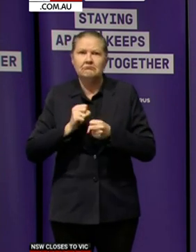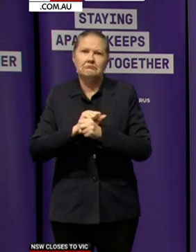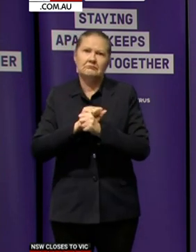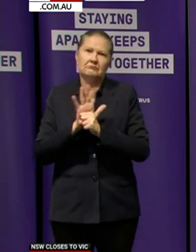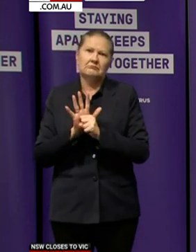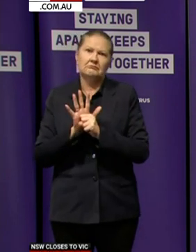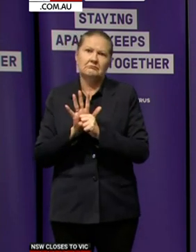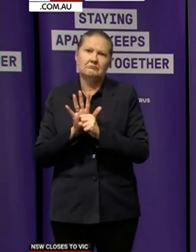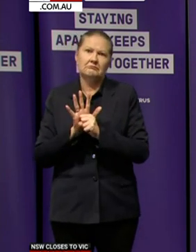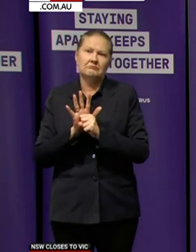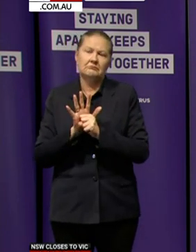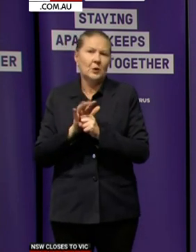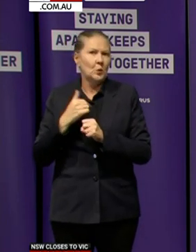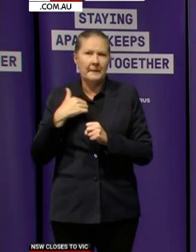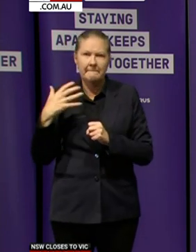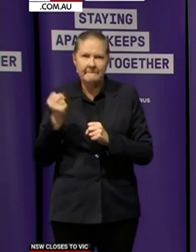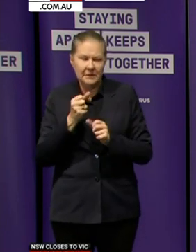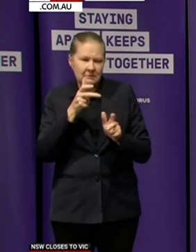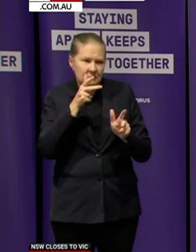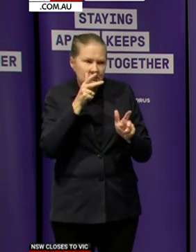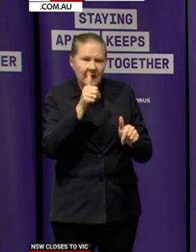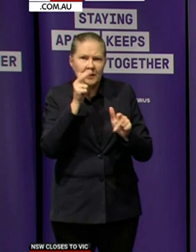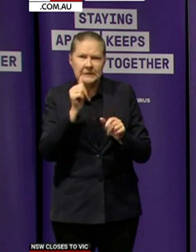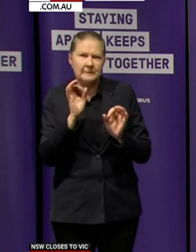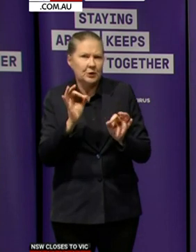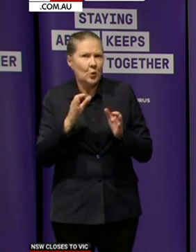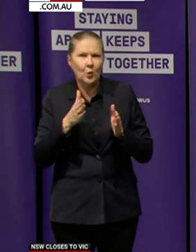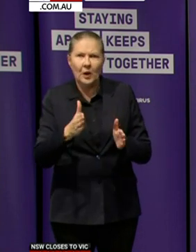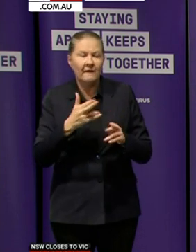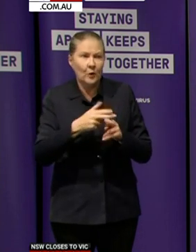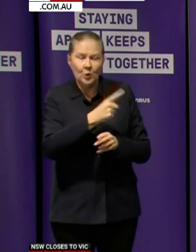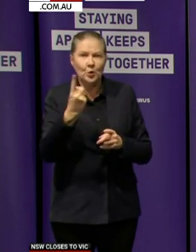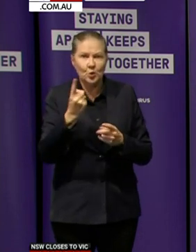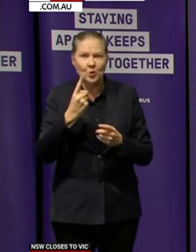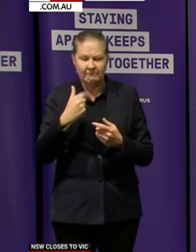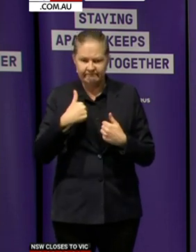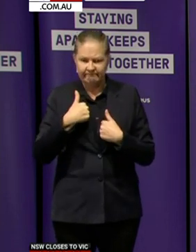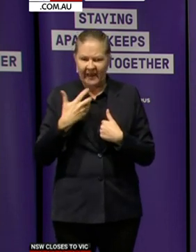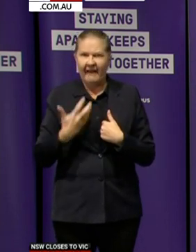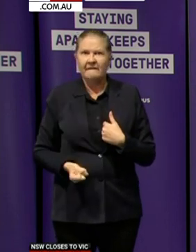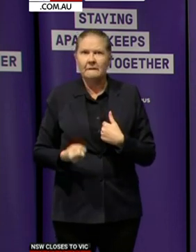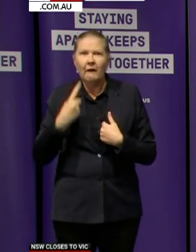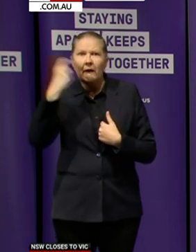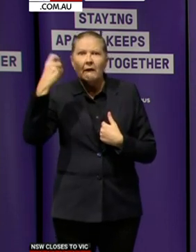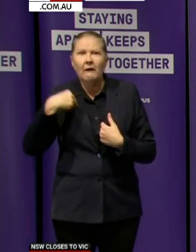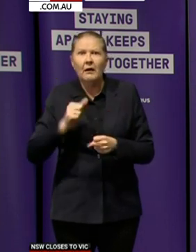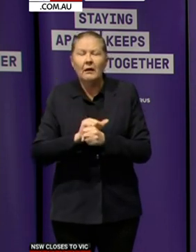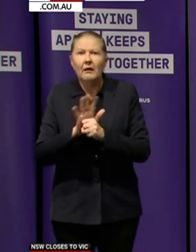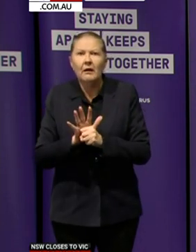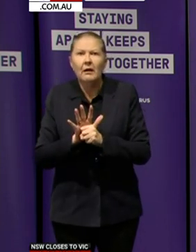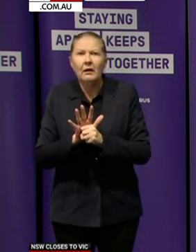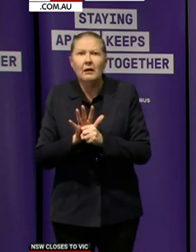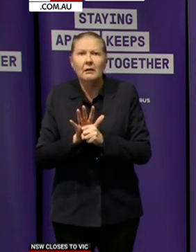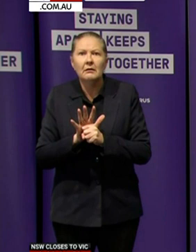targeted supports and measures in to look after those people who test positive. This is not going to last